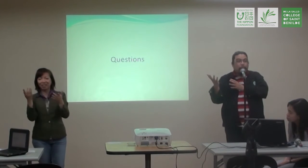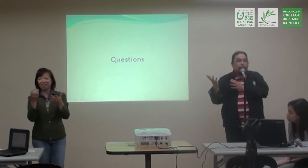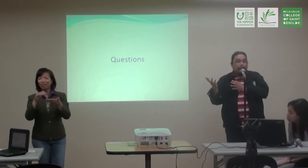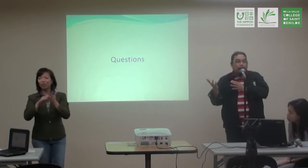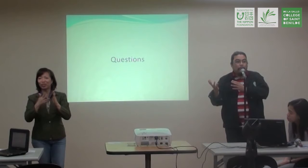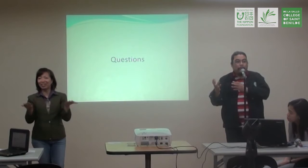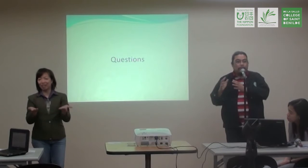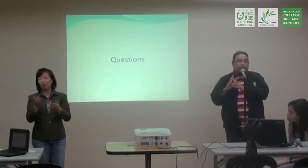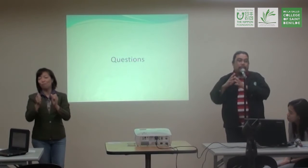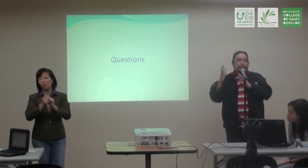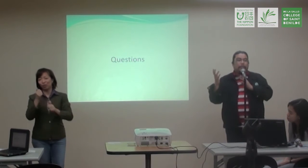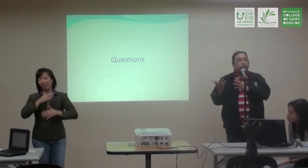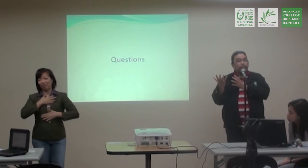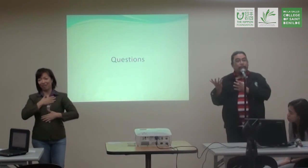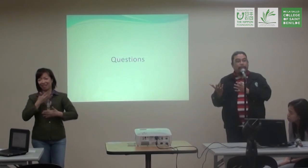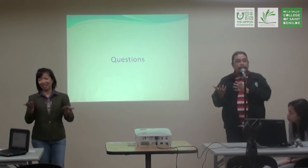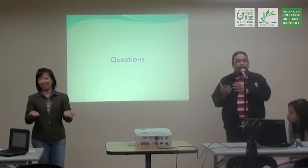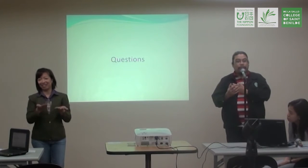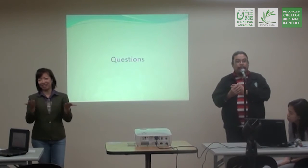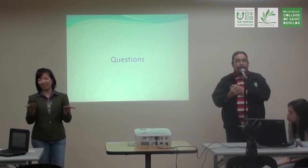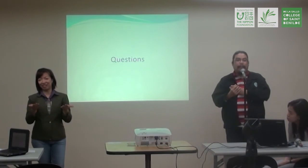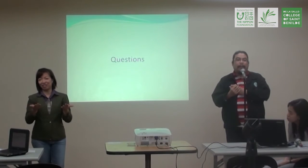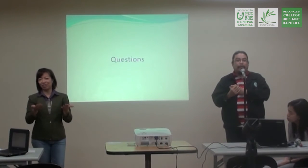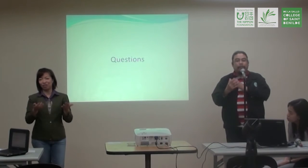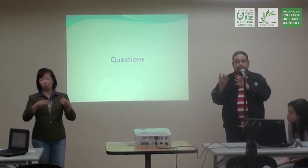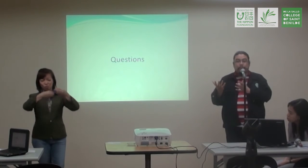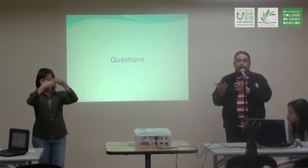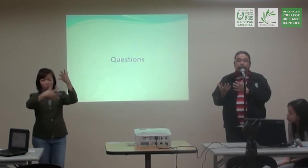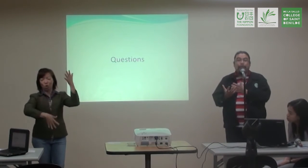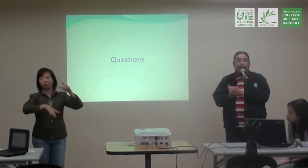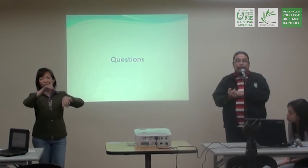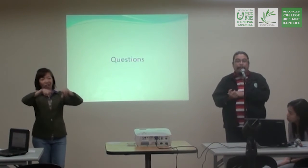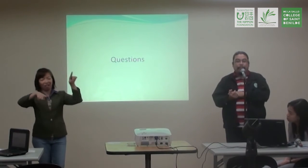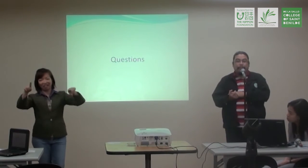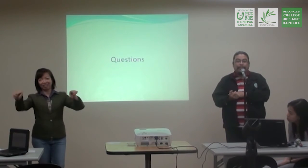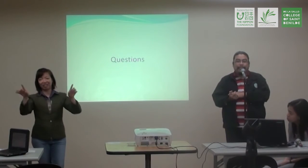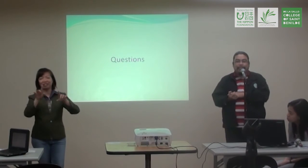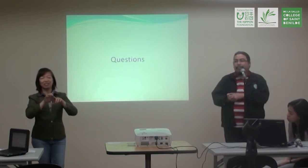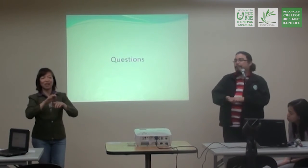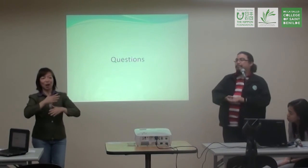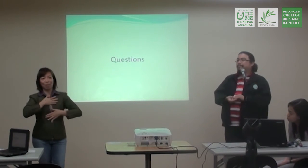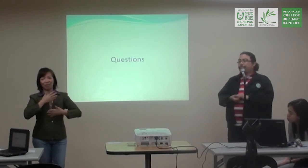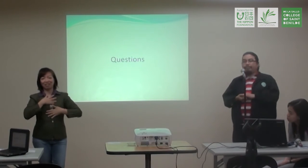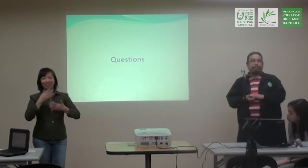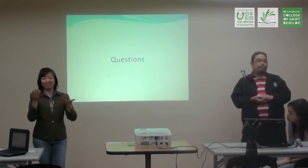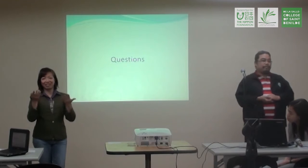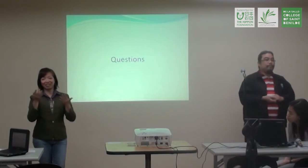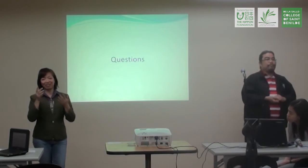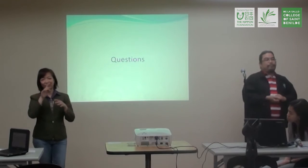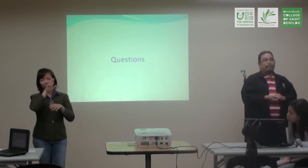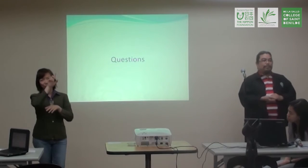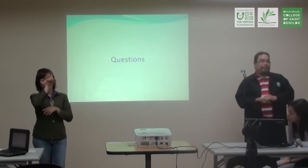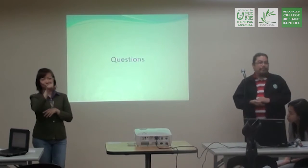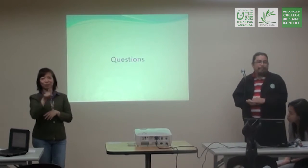Students here most happy with. It's a multi-dimensional measure of happiness, basically.